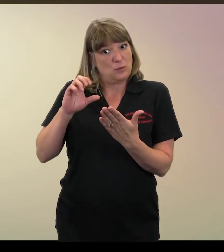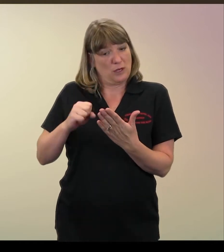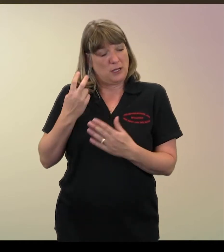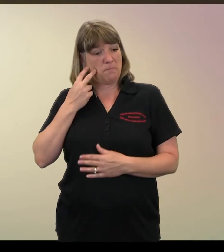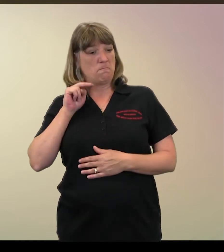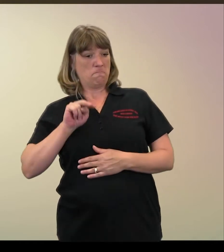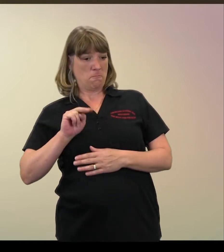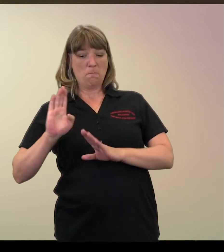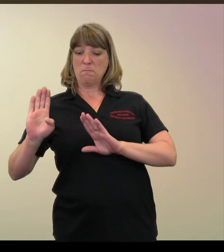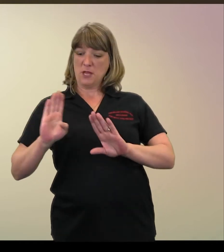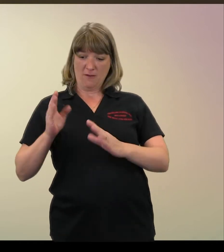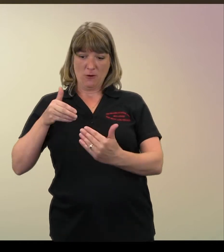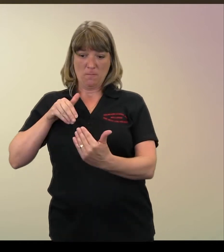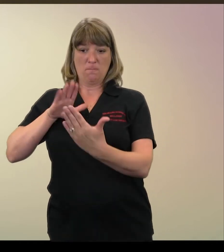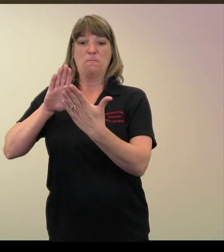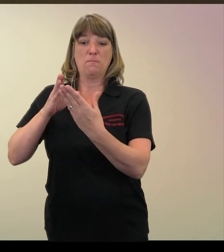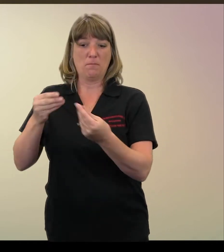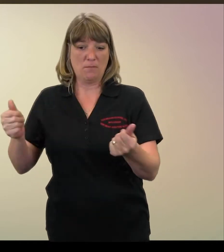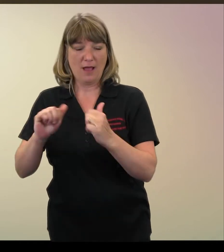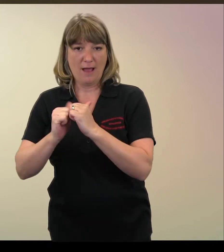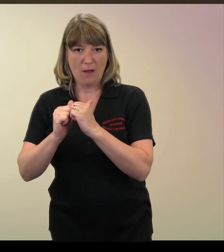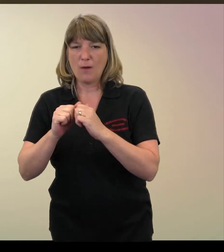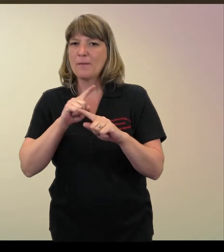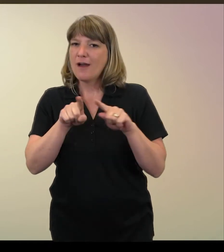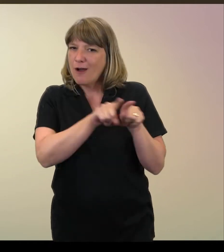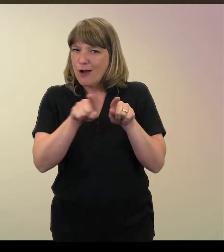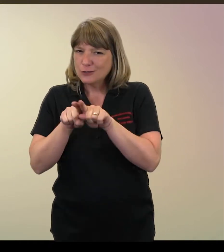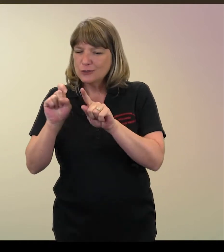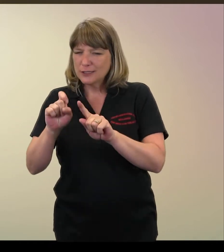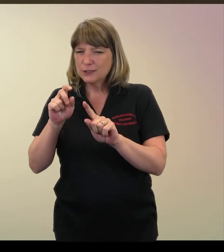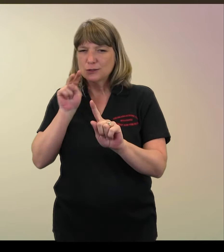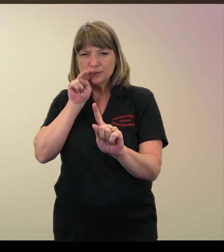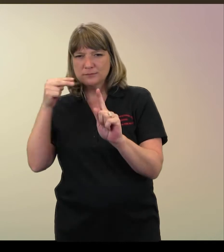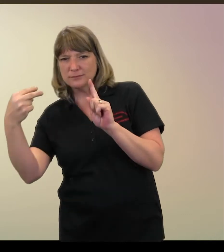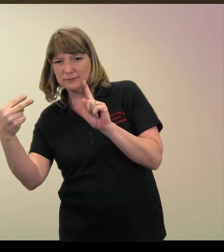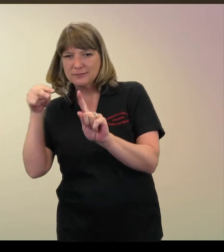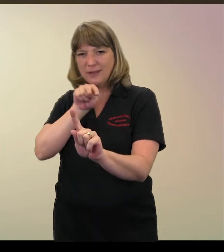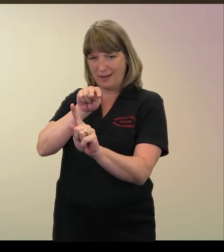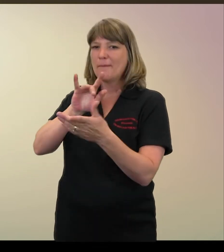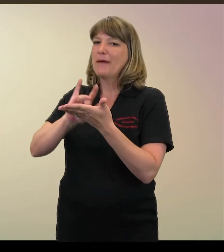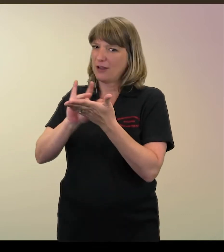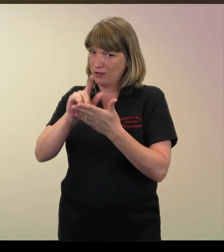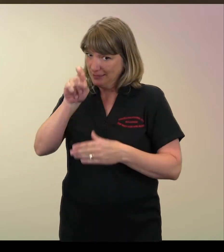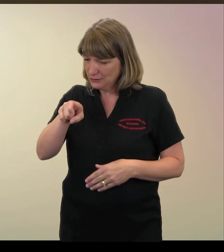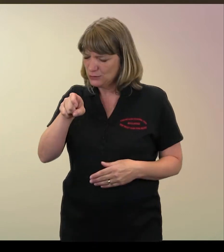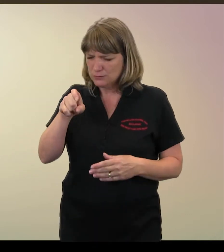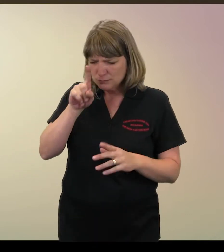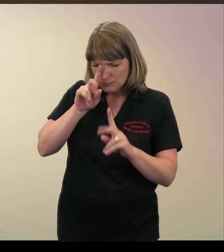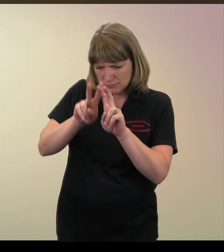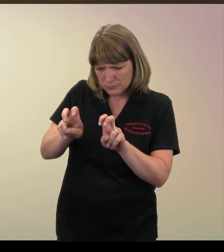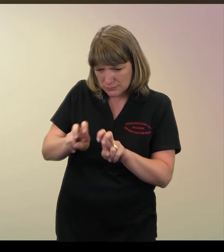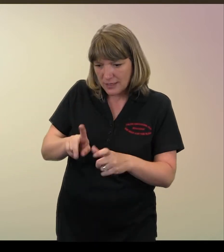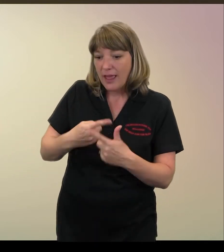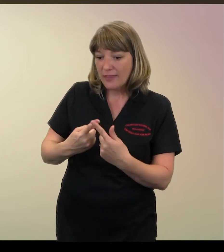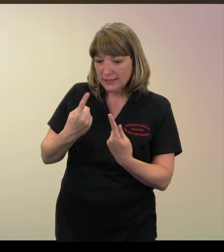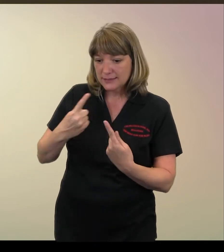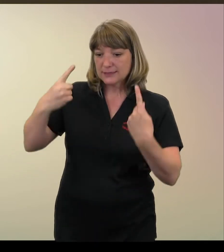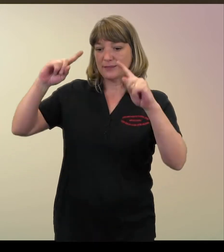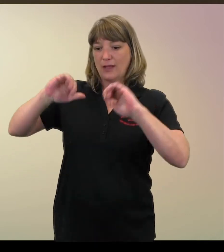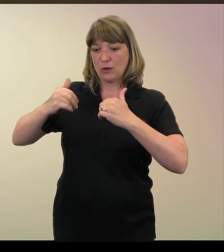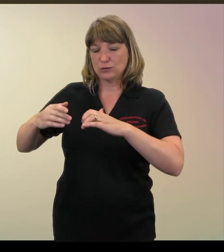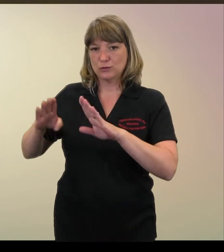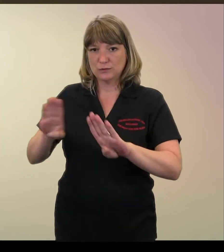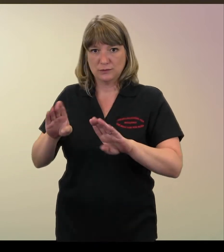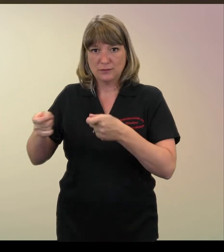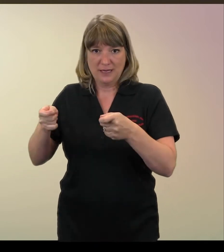we can approach that from a behavioral standpoint, but often we also need to approach it from a medical standpoint to really have success